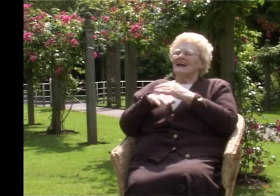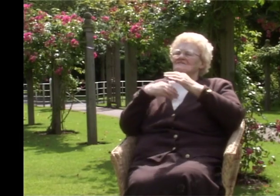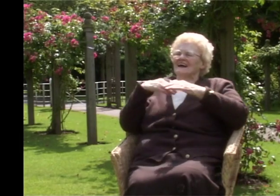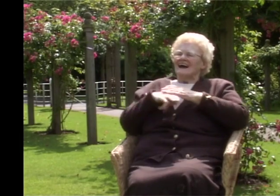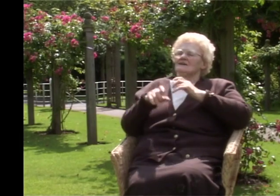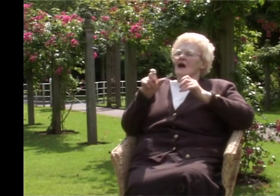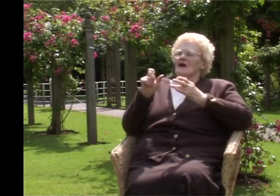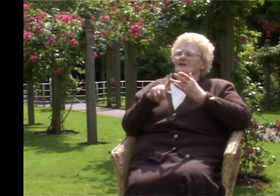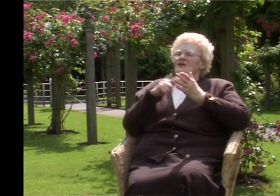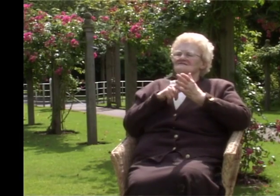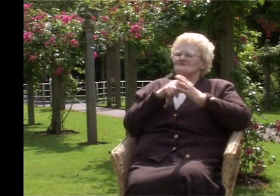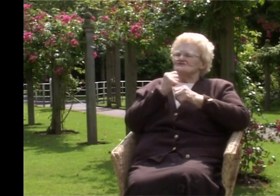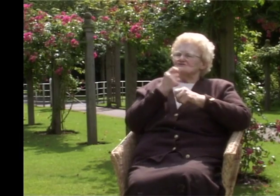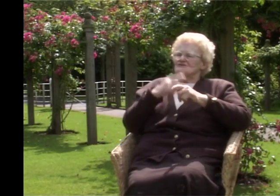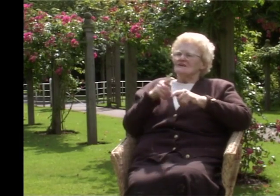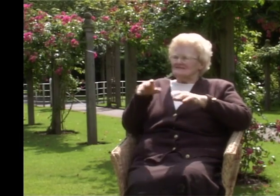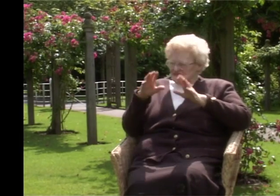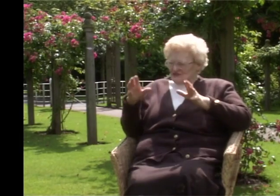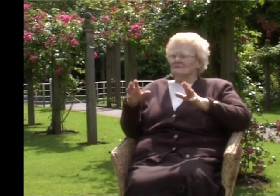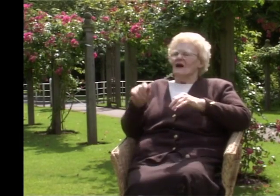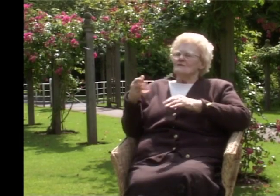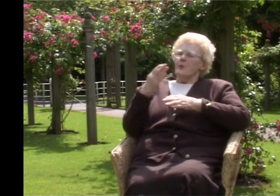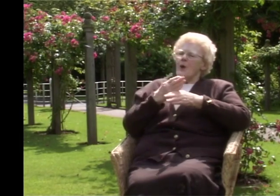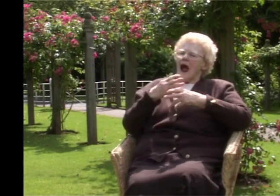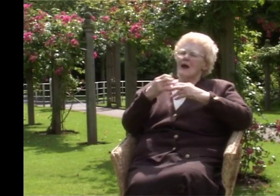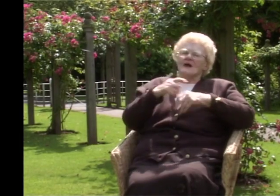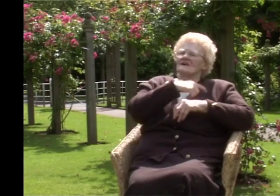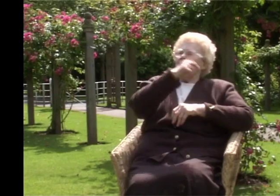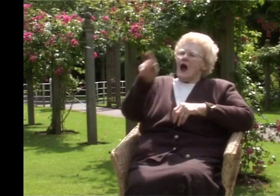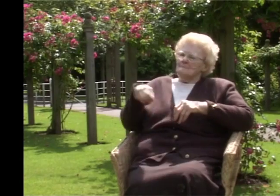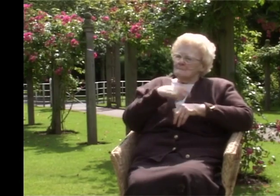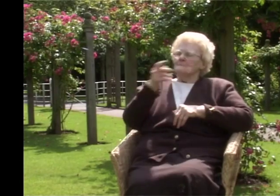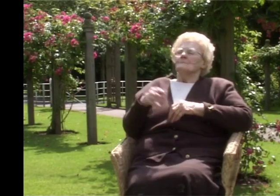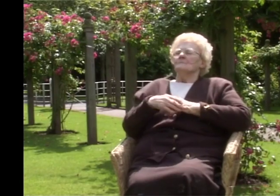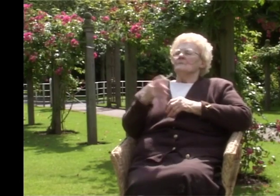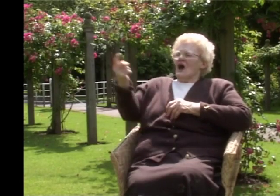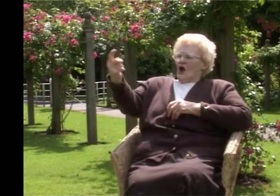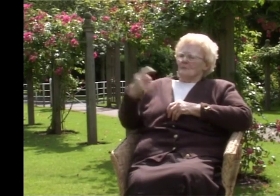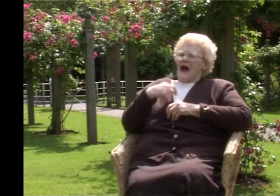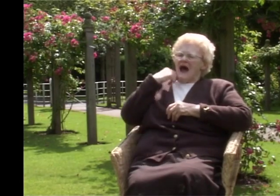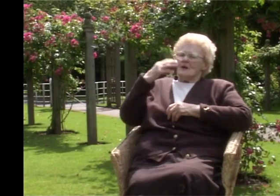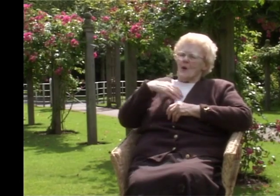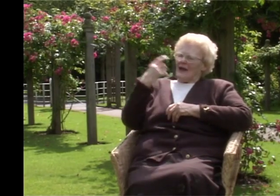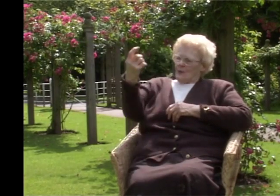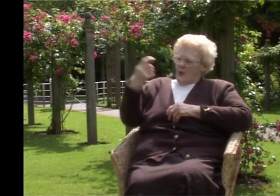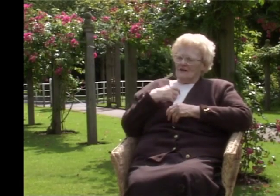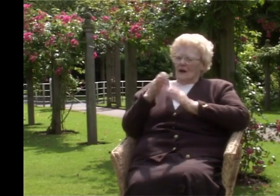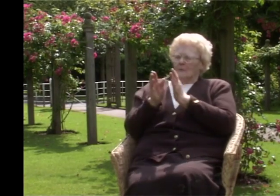cottage. Their roles were to work out on the farm, and every morning they would bring their rationing books with them. They